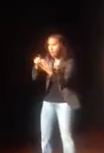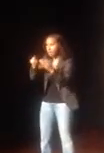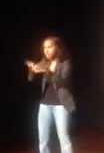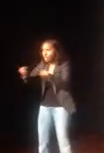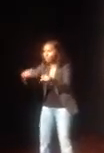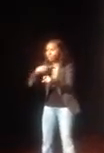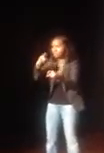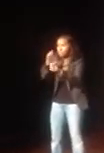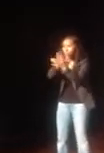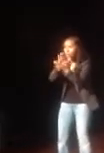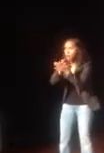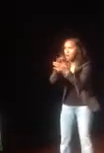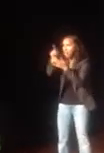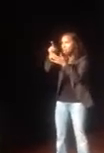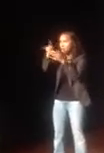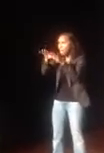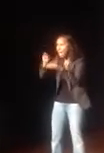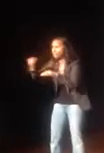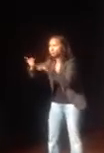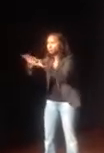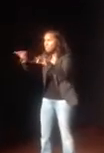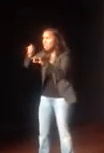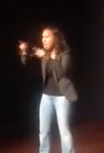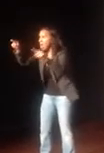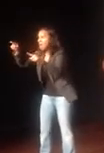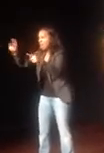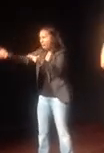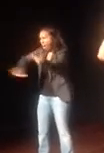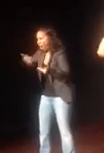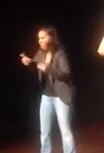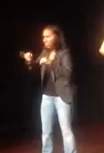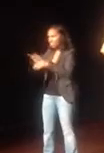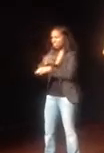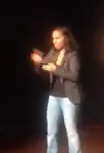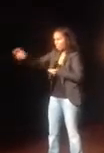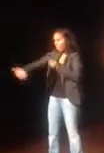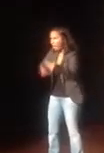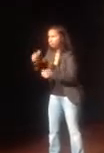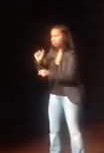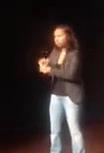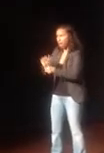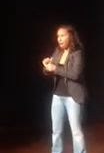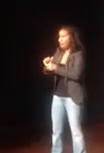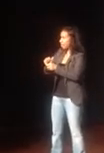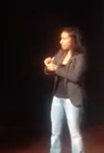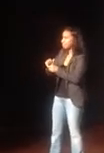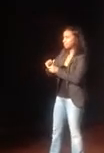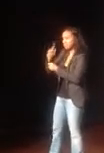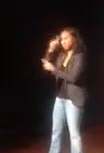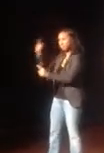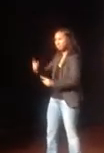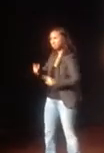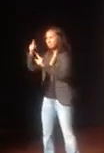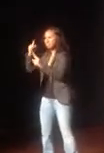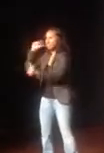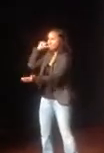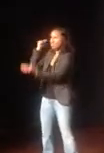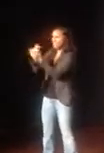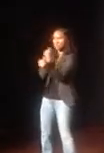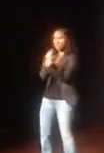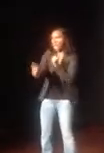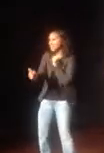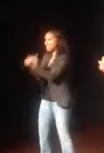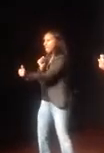a master's degree, and a prestigious fellowship. Yes, perpetual graduation. I was on a road,